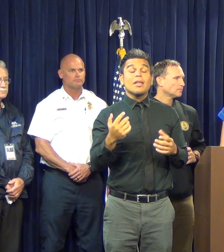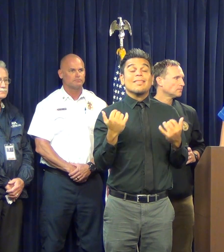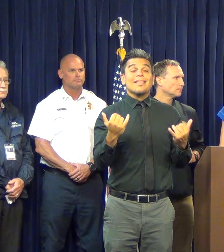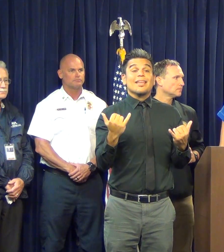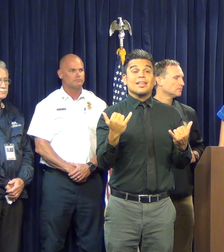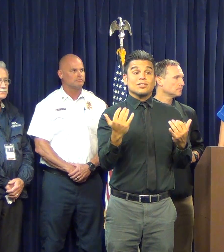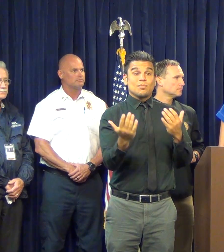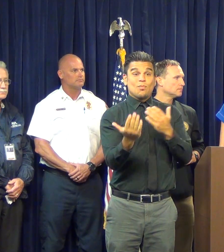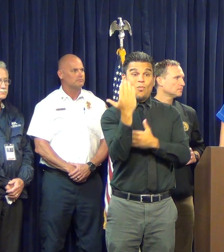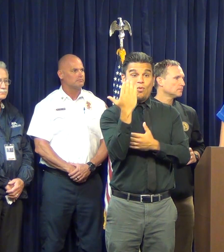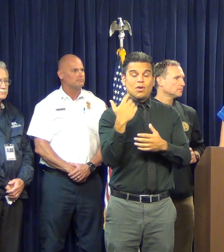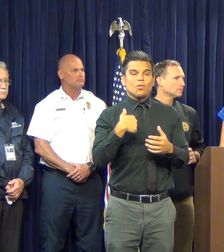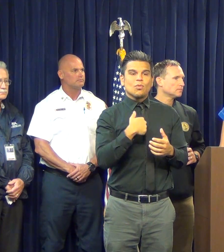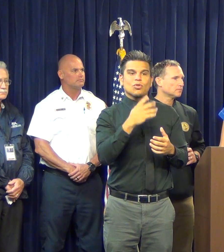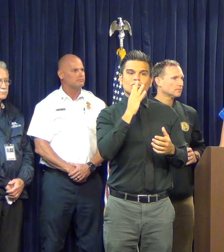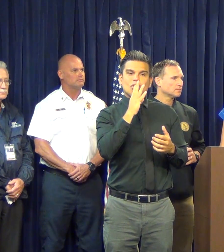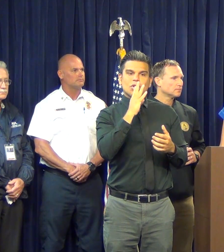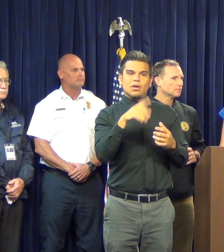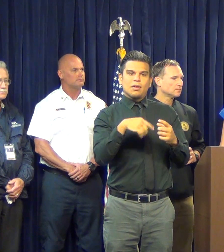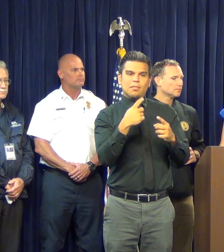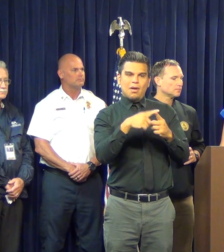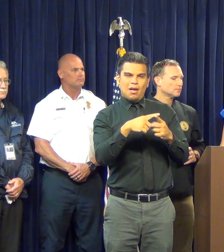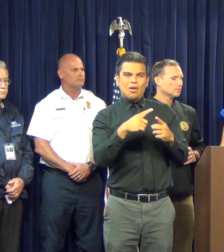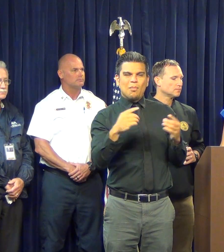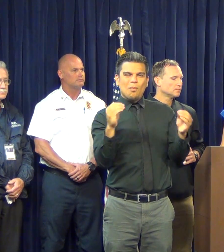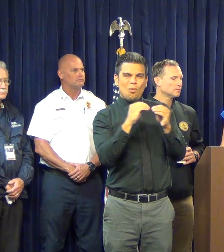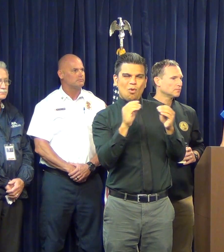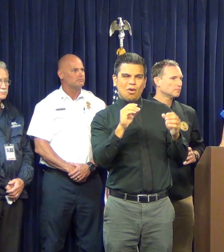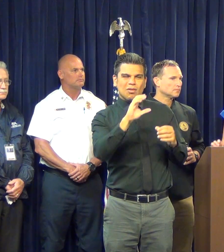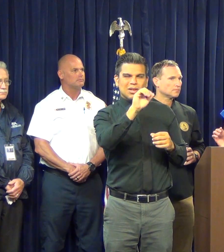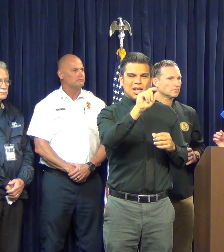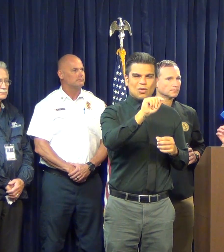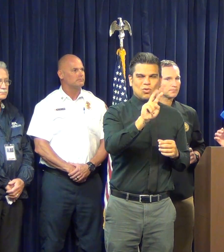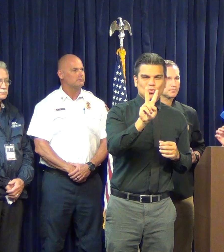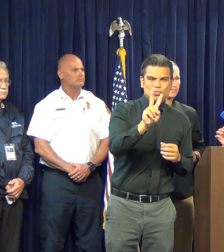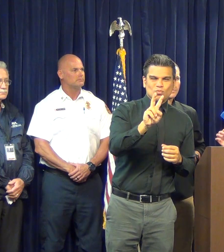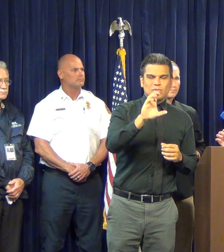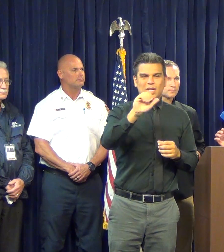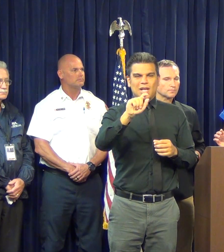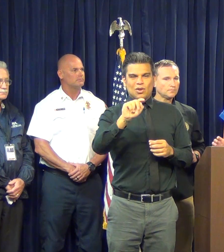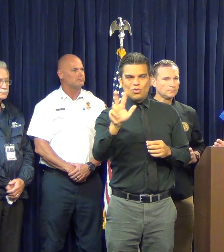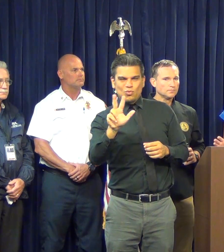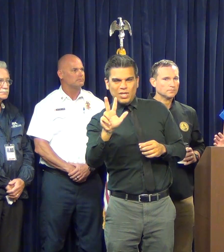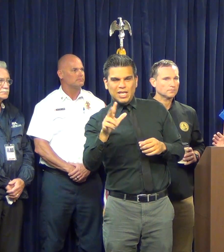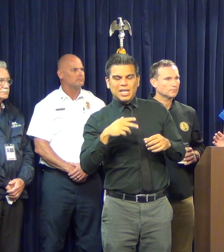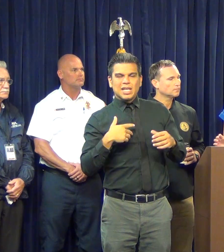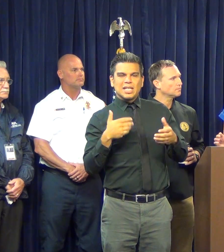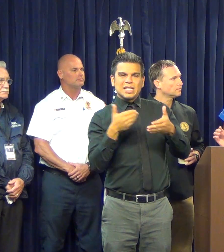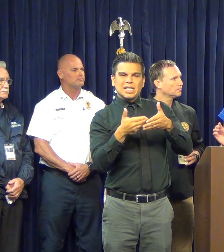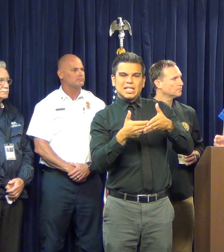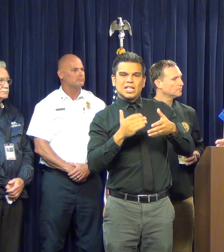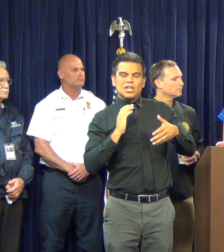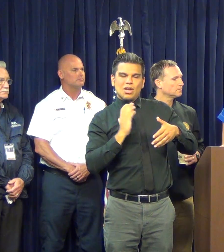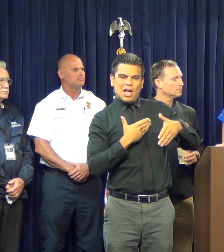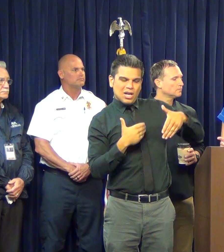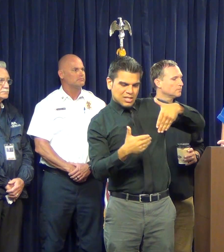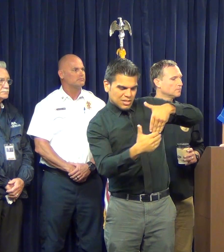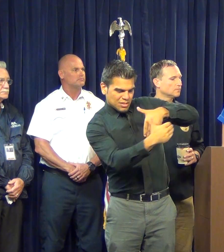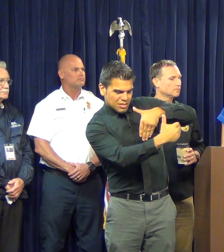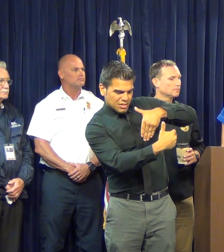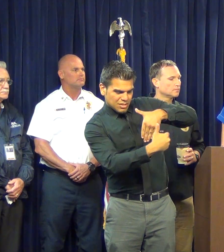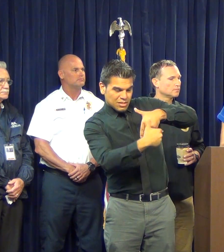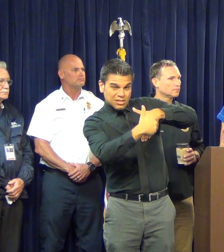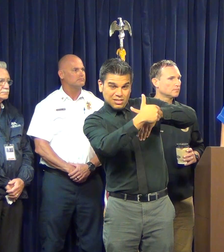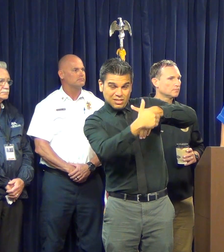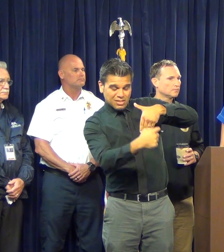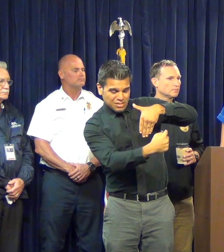talking about a high-end Category 2, Category 3, tracking just offshore of our local coastline as we get into this